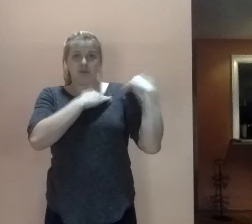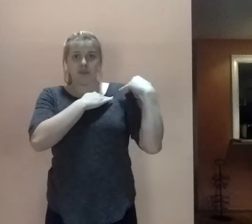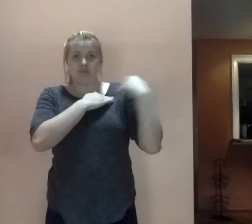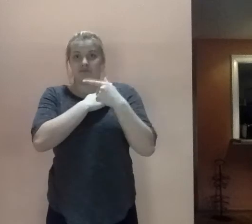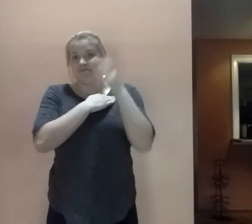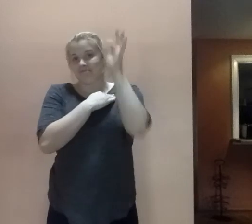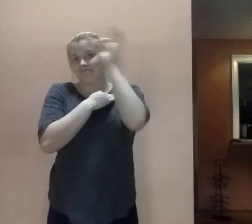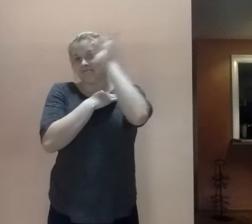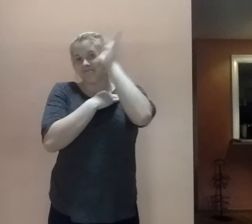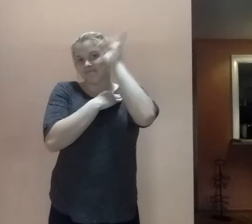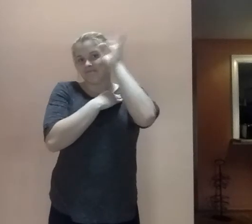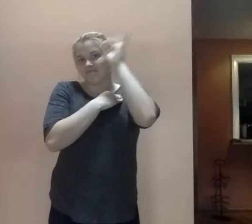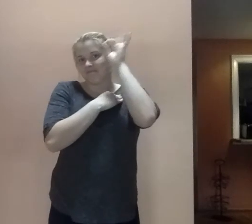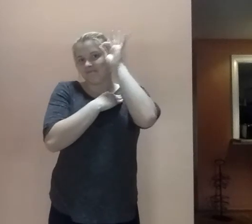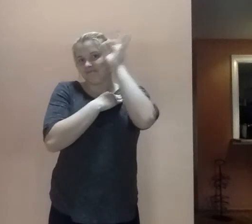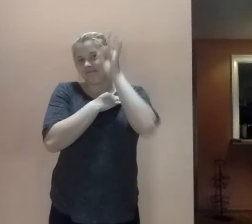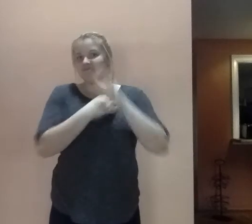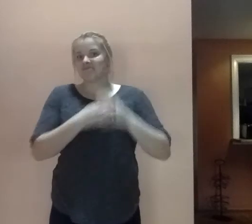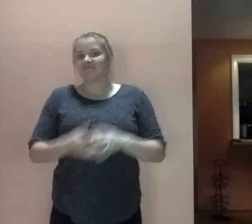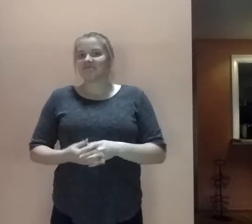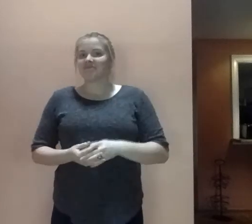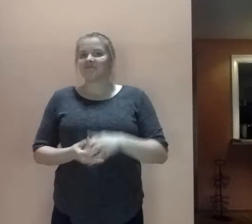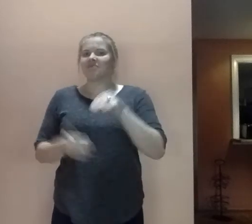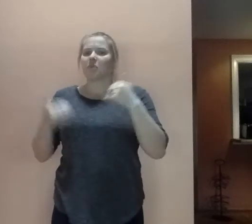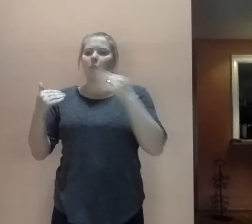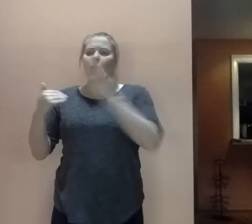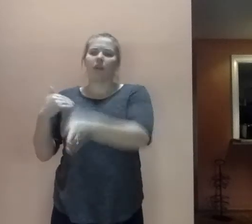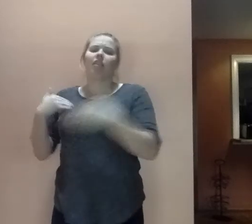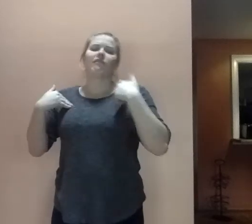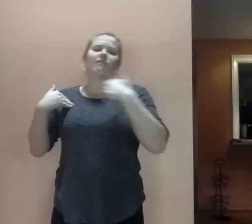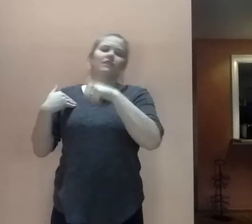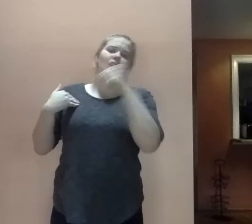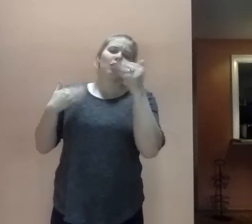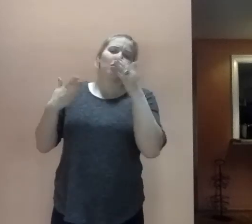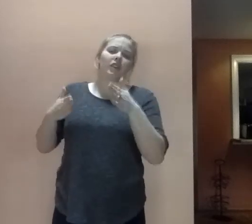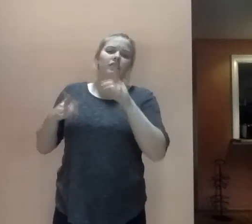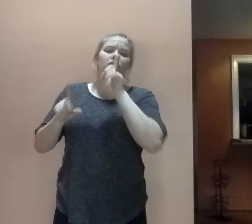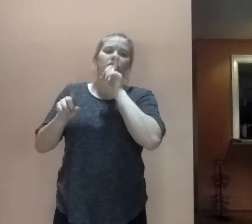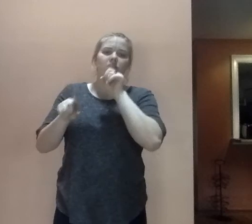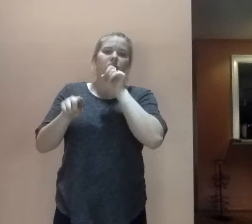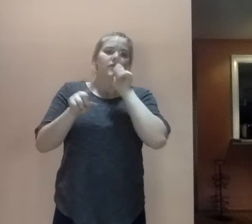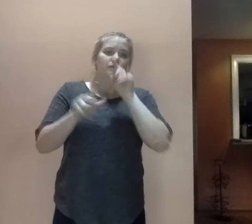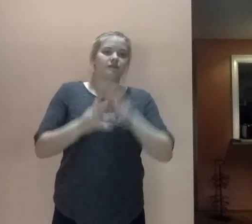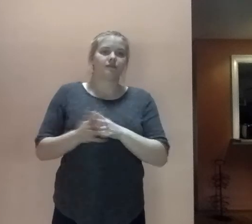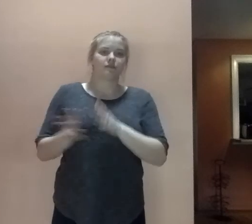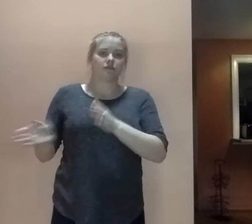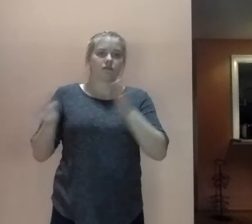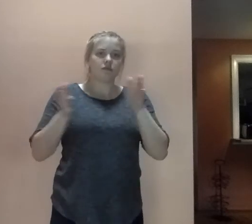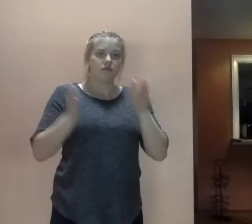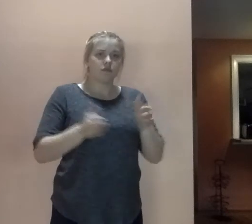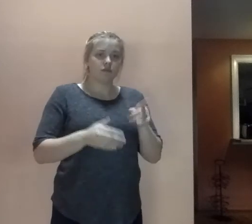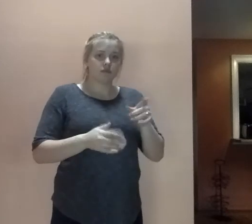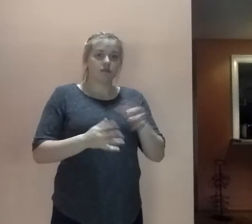that he'd have someone get in touch shortly. I was, however, able to talk to the president of the American College of Cardiology, Dr. Kim